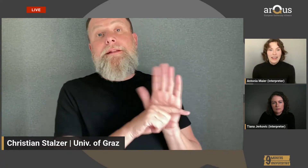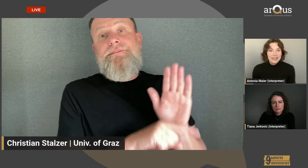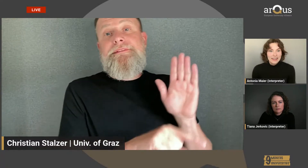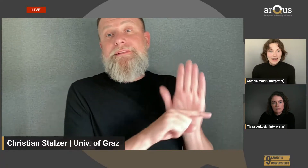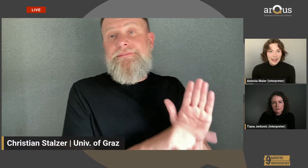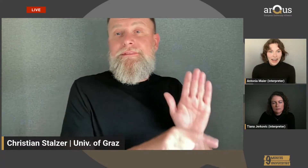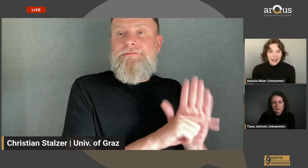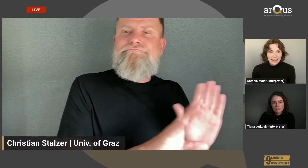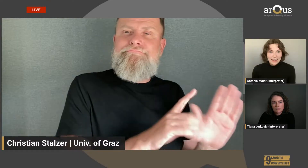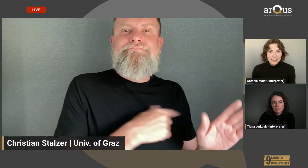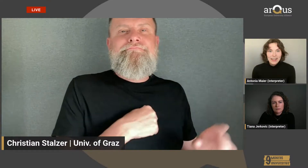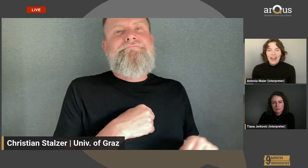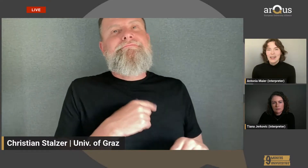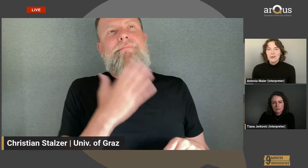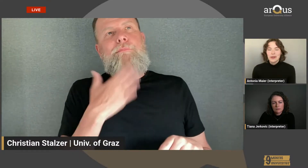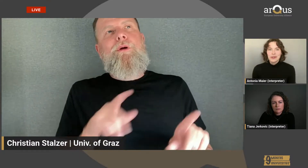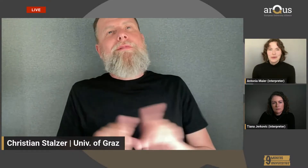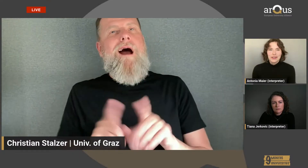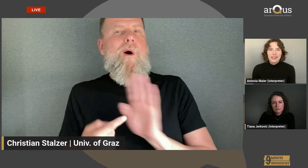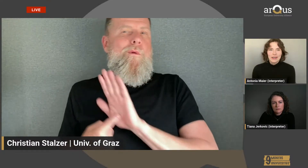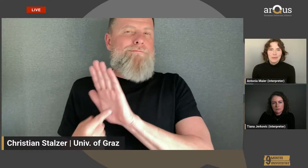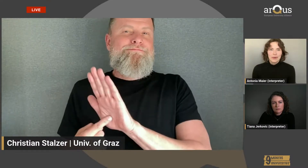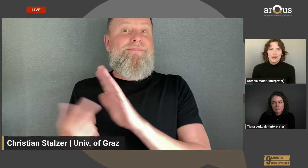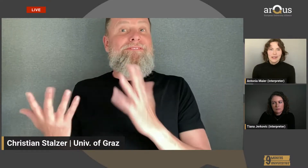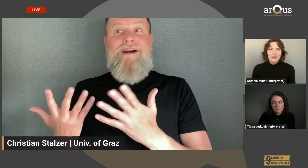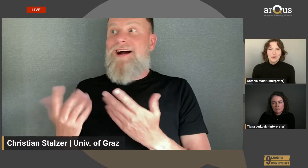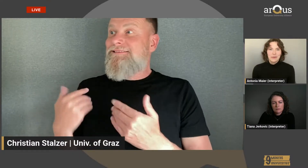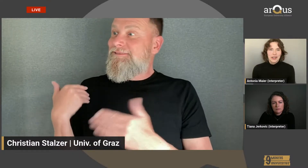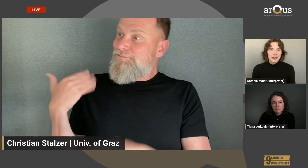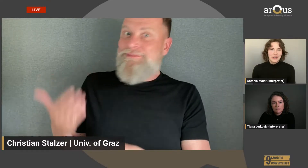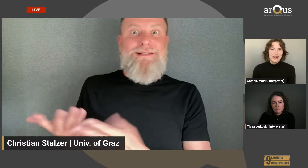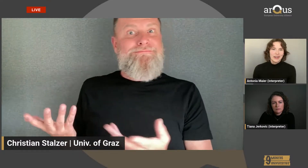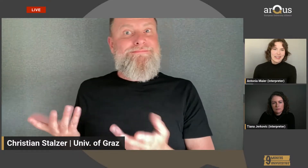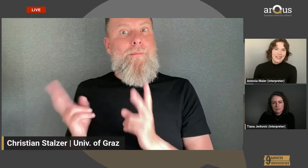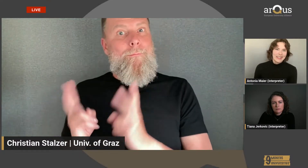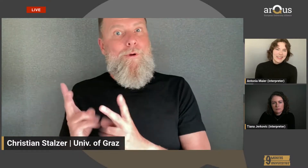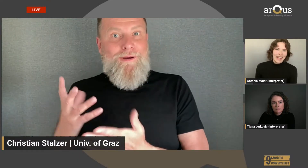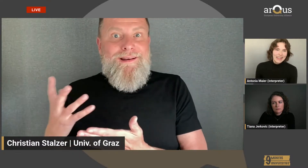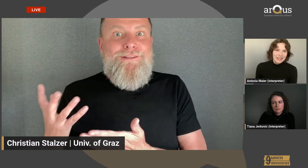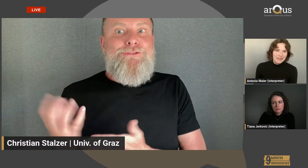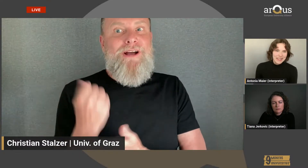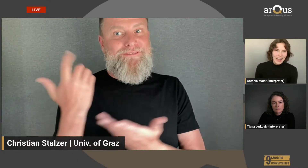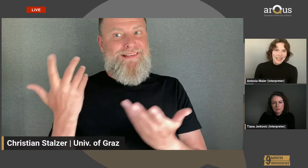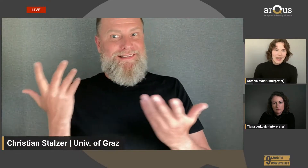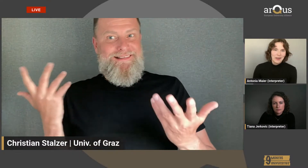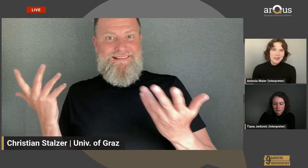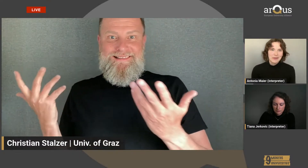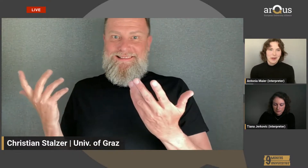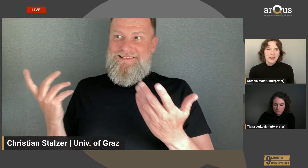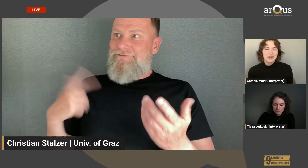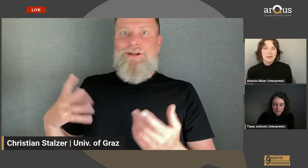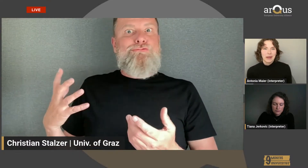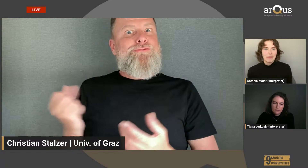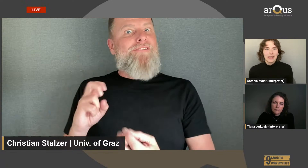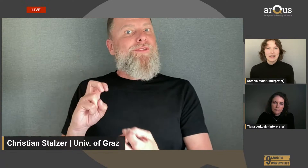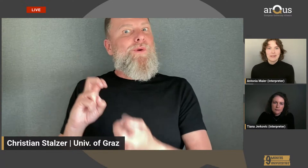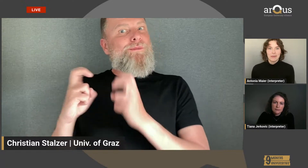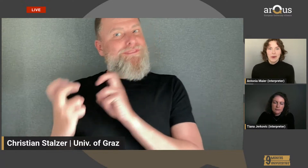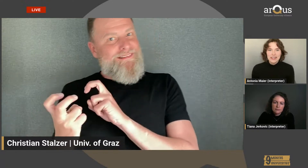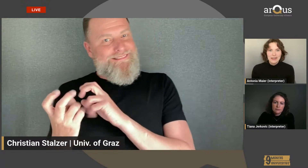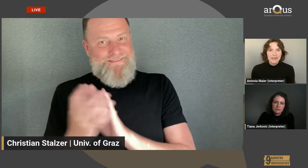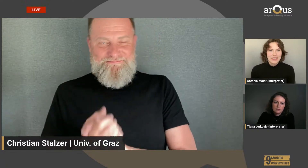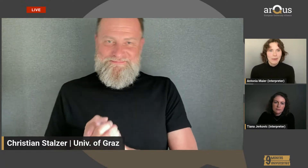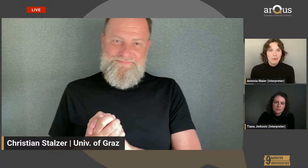in place in Graz. I don't want to keep too much on the negative side. I also want to maybe give